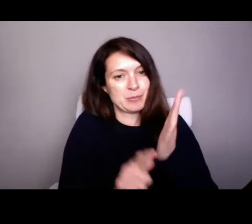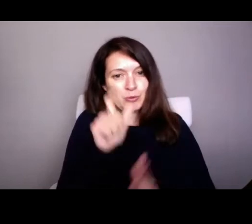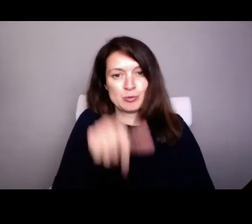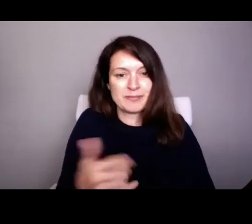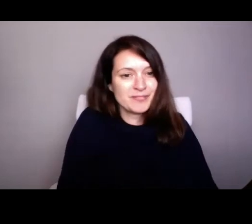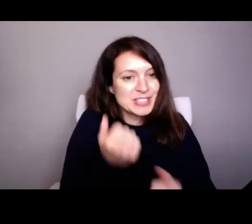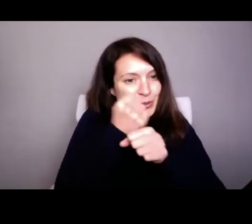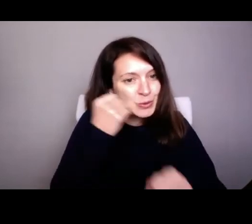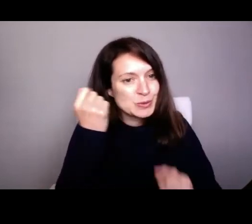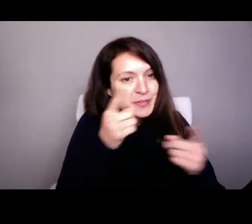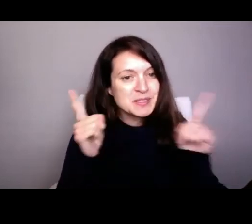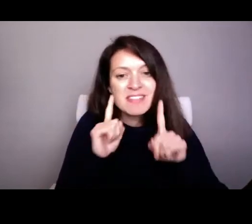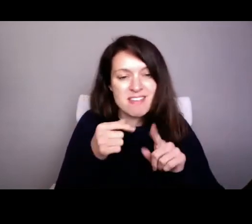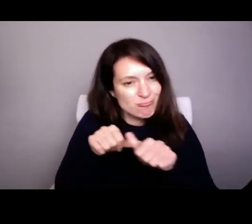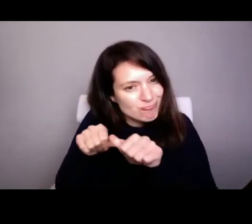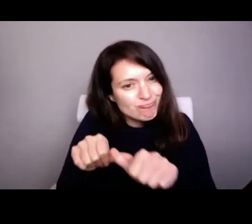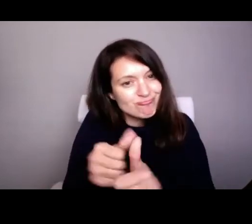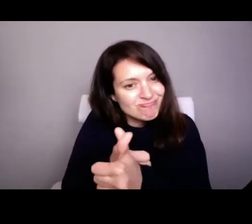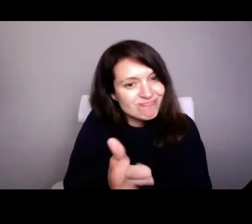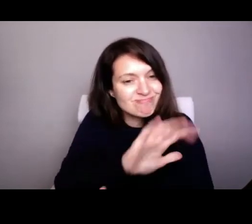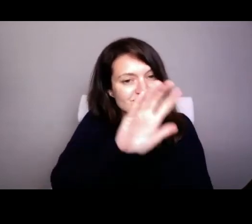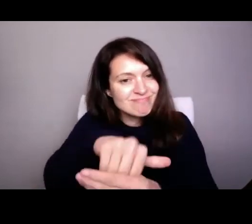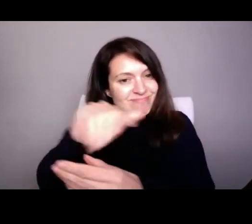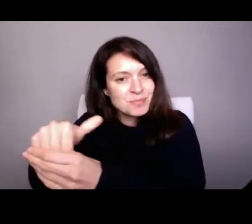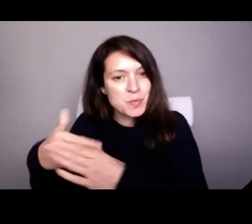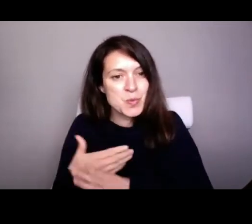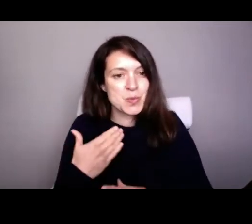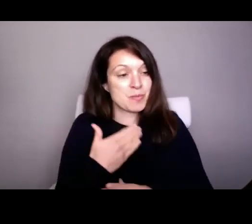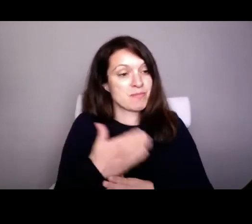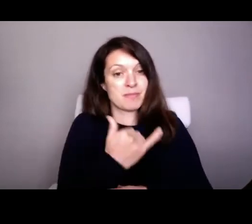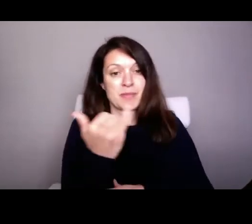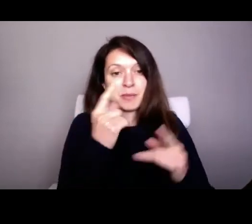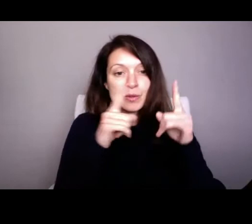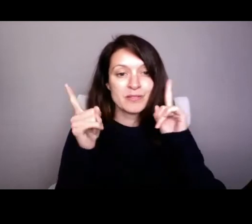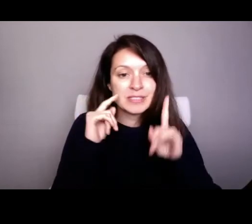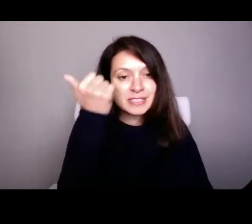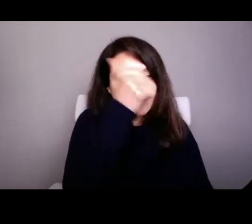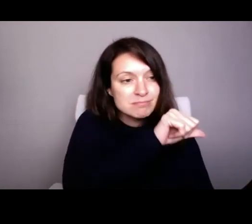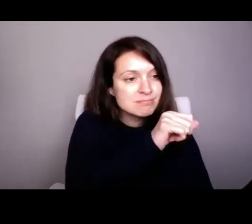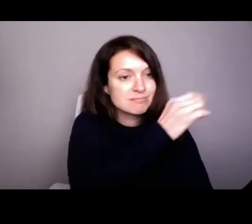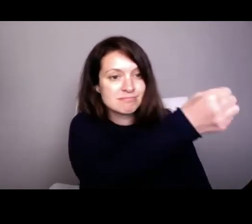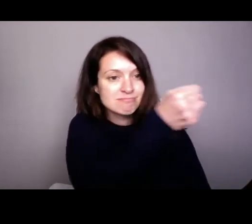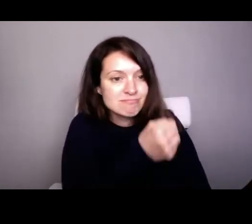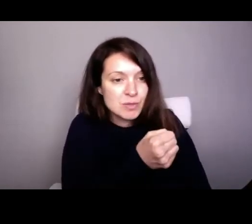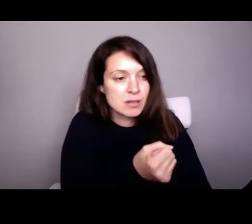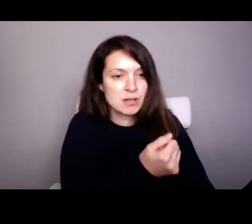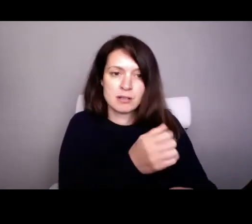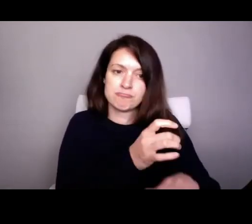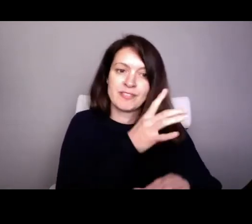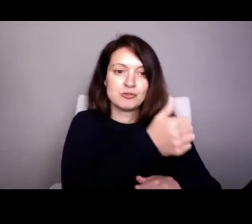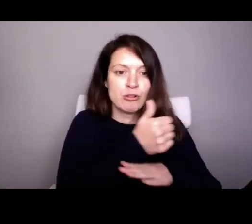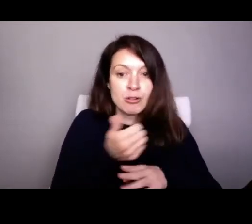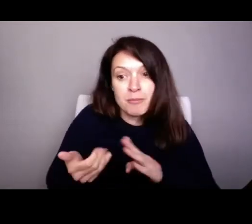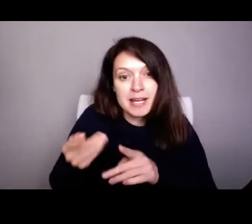So that's drawing on kind of expertise from across university, but also within peers that have already gone through that process and the kind of disability and employment